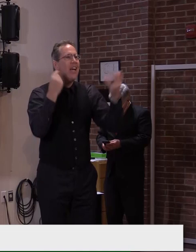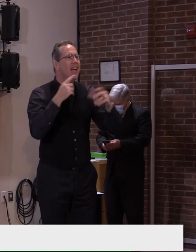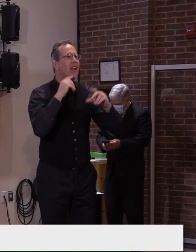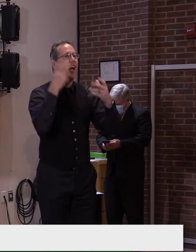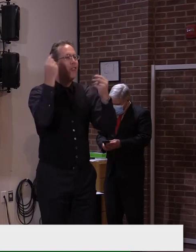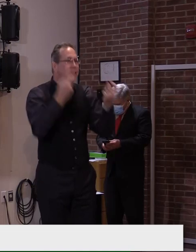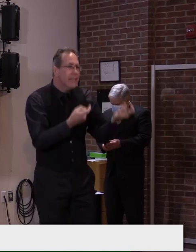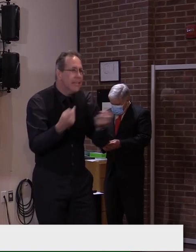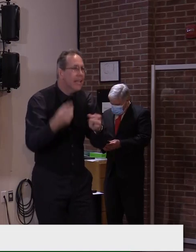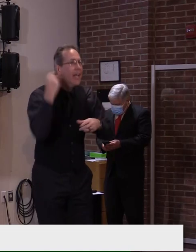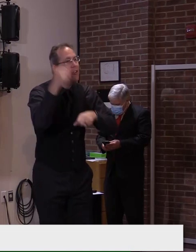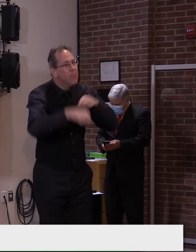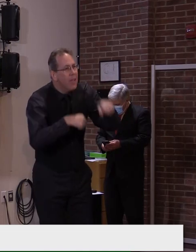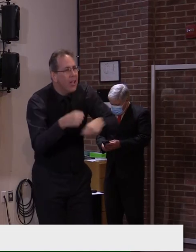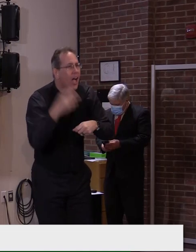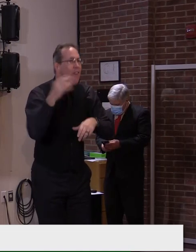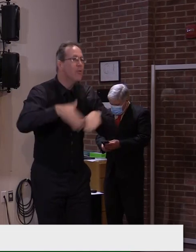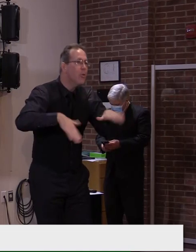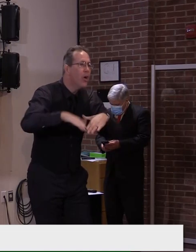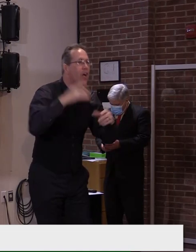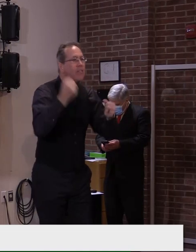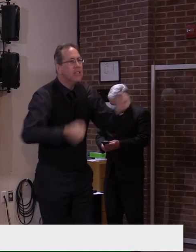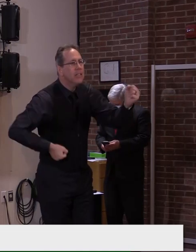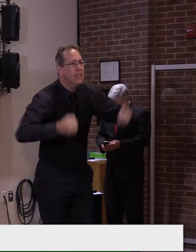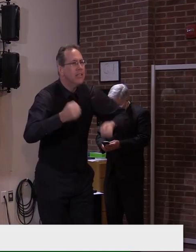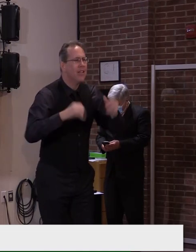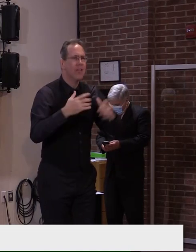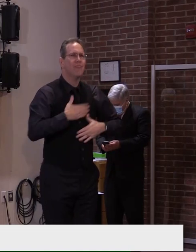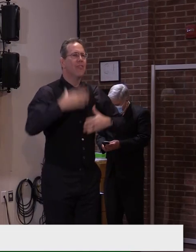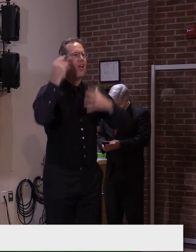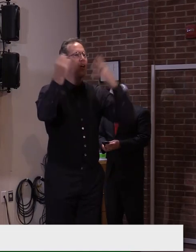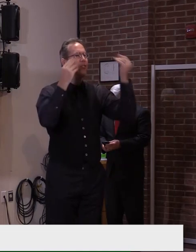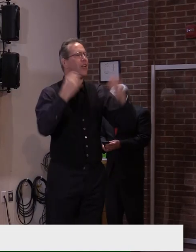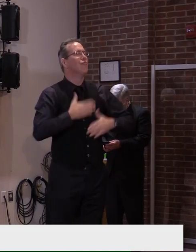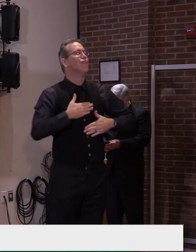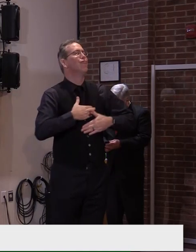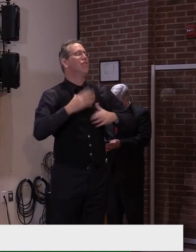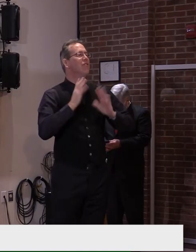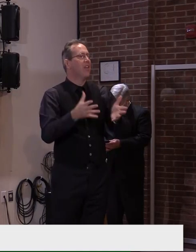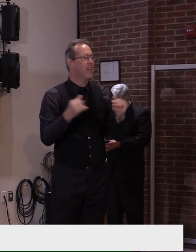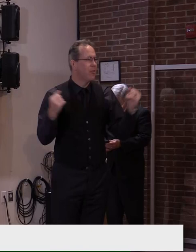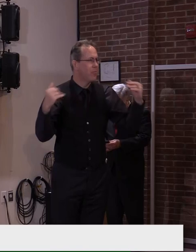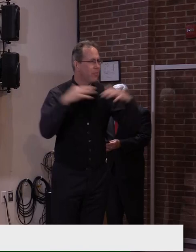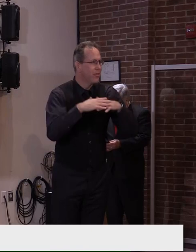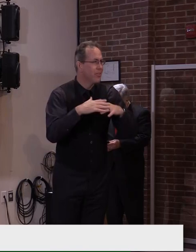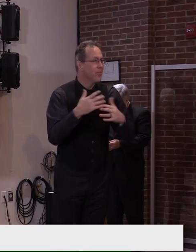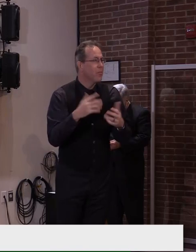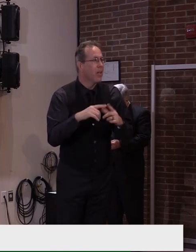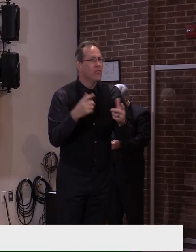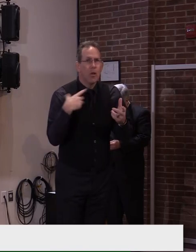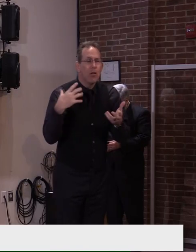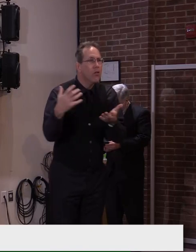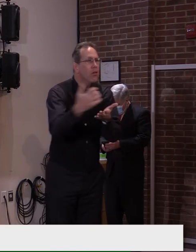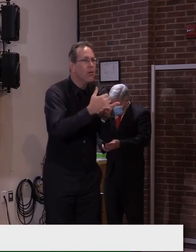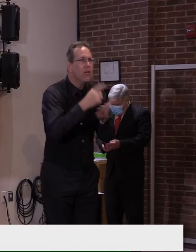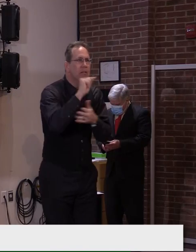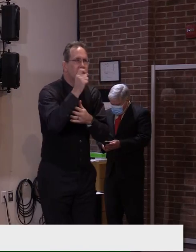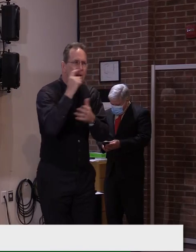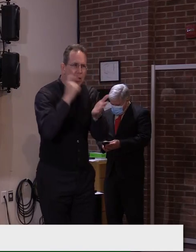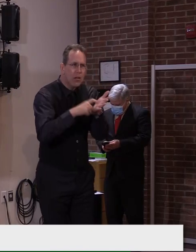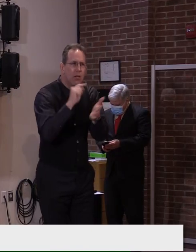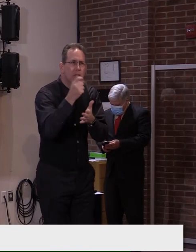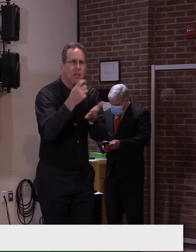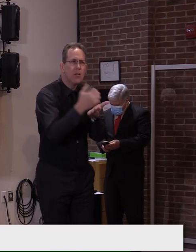meals taxes are up at this point. We know that there continues to be challenges with workforce, having